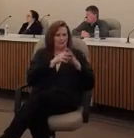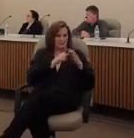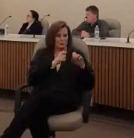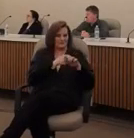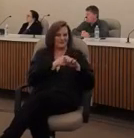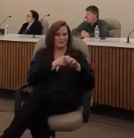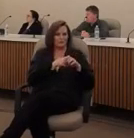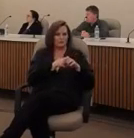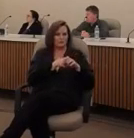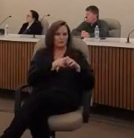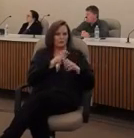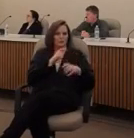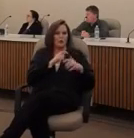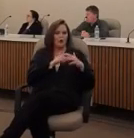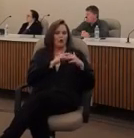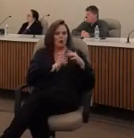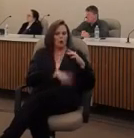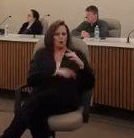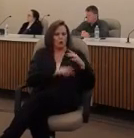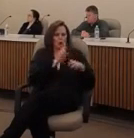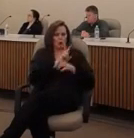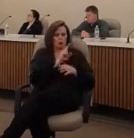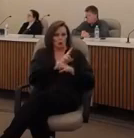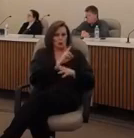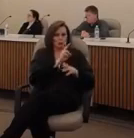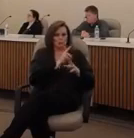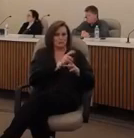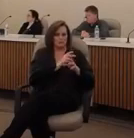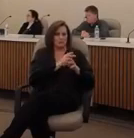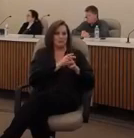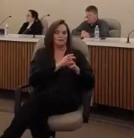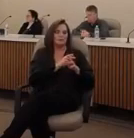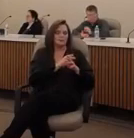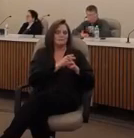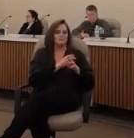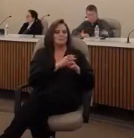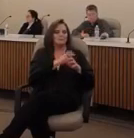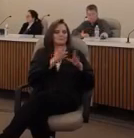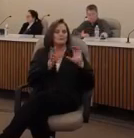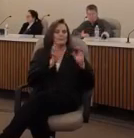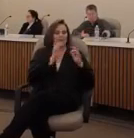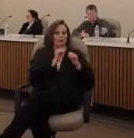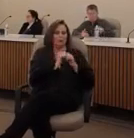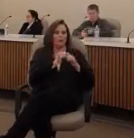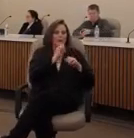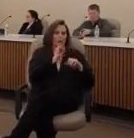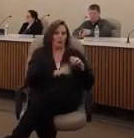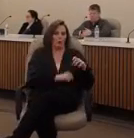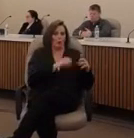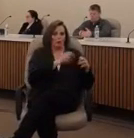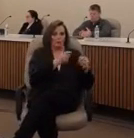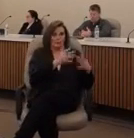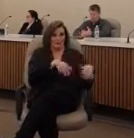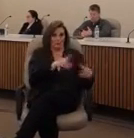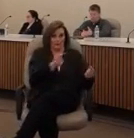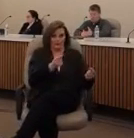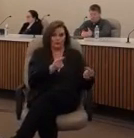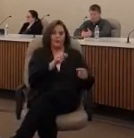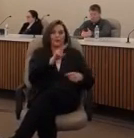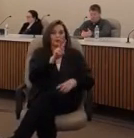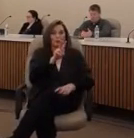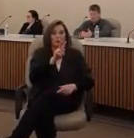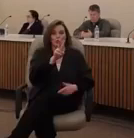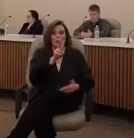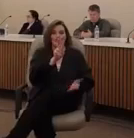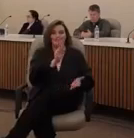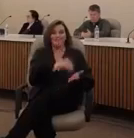what currently exists on the property. So the proposal here is to take the existing 2,000 square foot building and